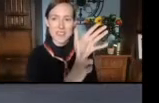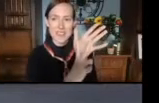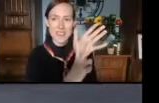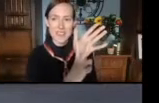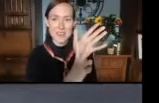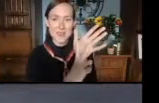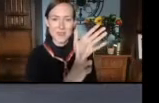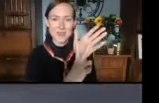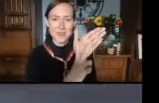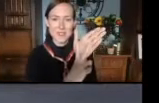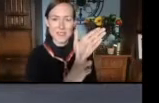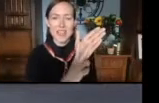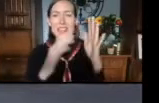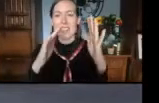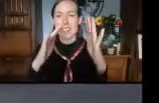V